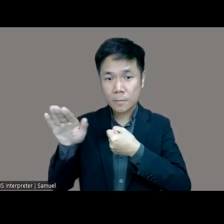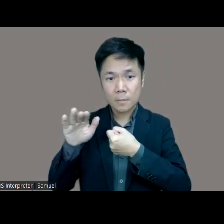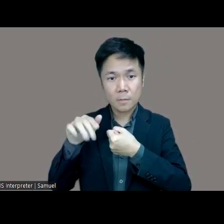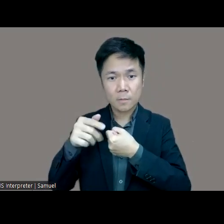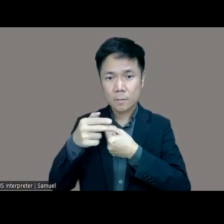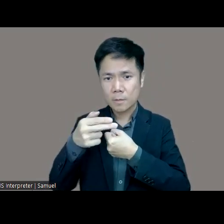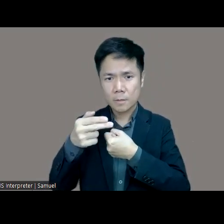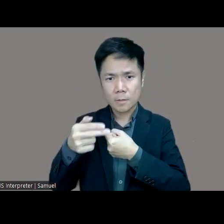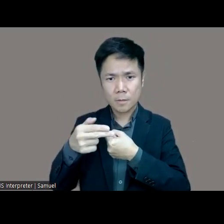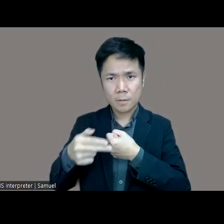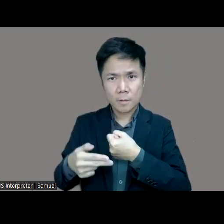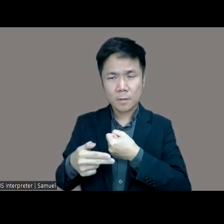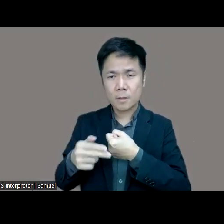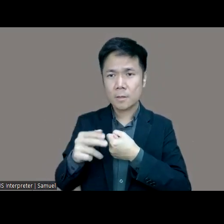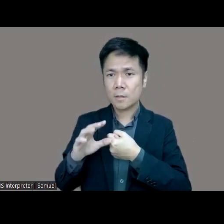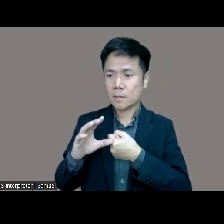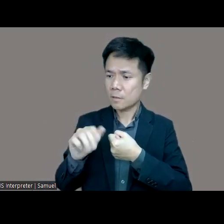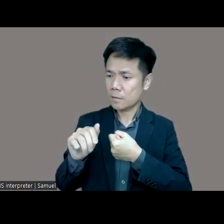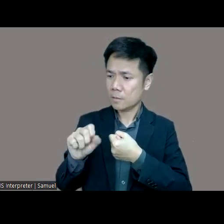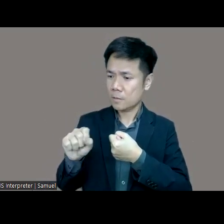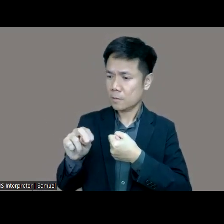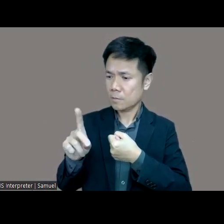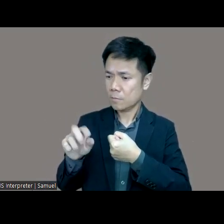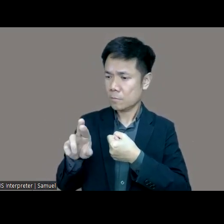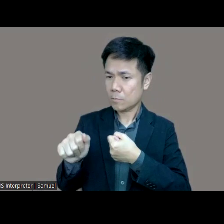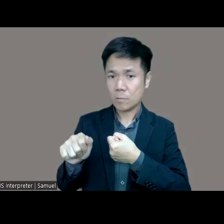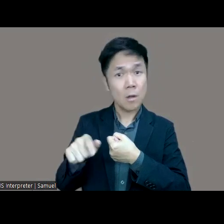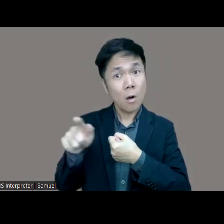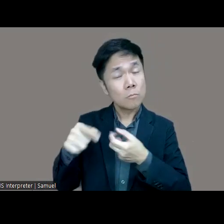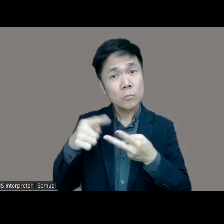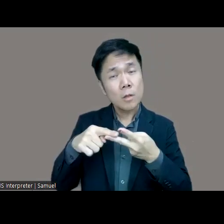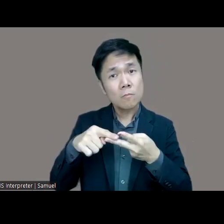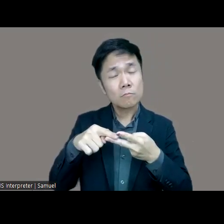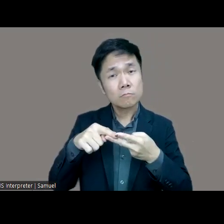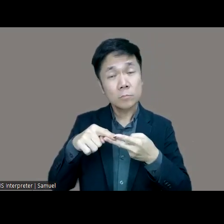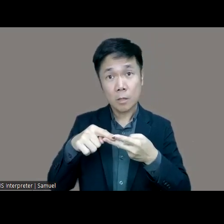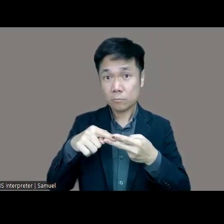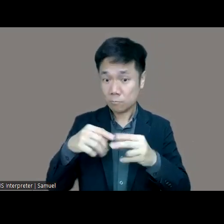or tell us if you would like to use video rather.